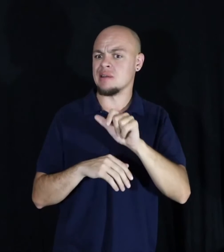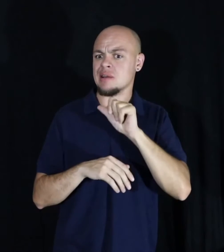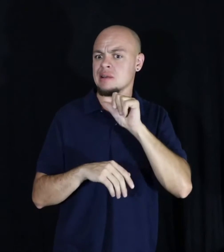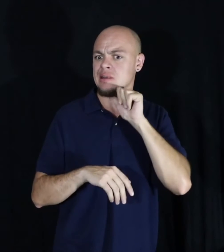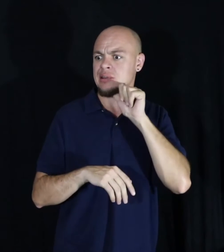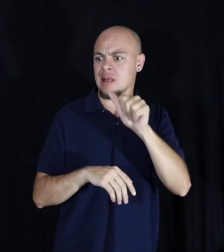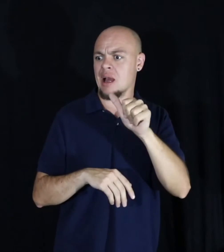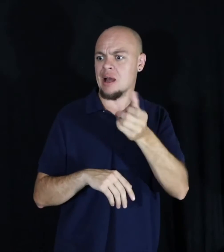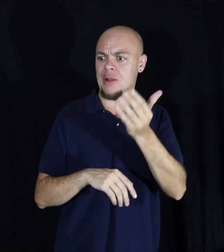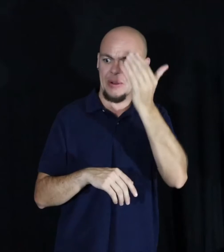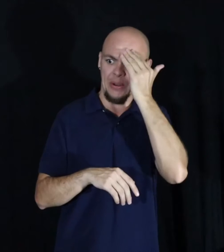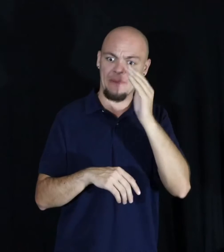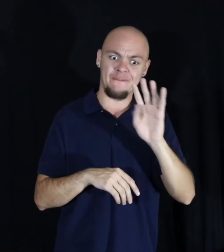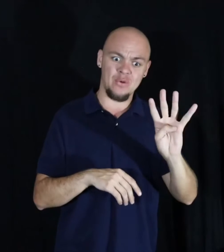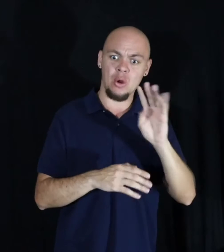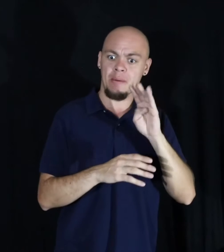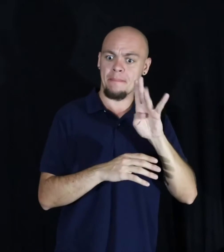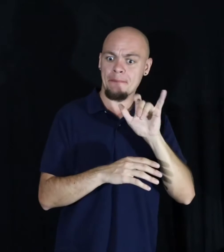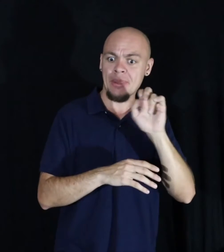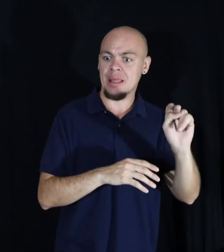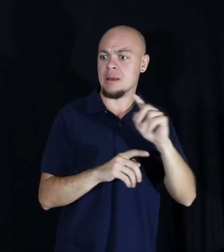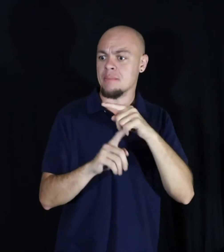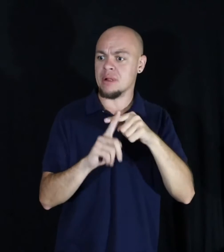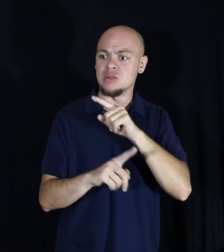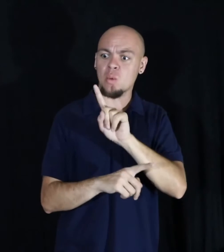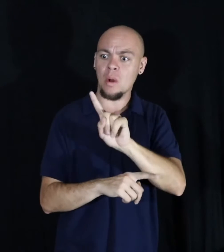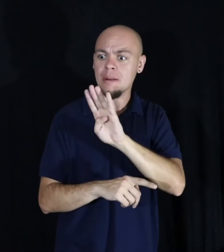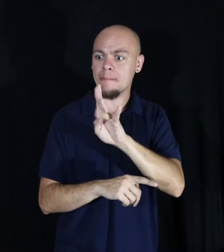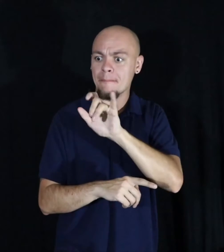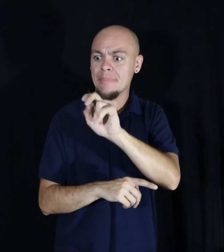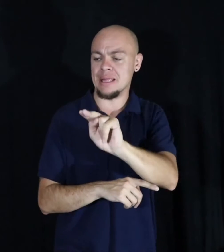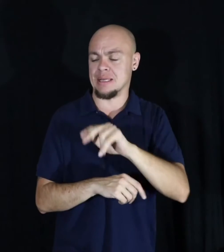to know 4 billion plus 1 billion?